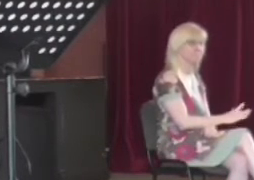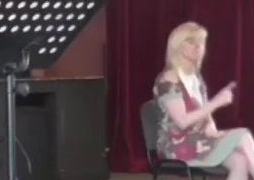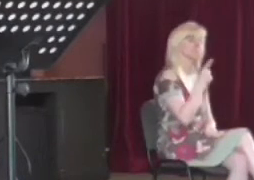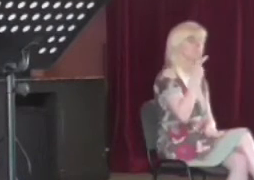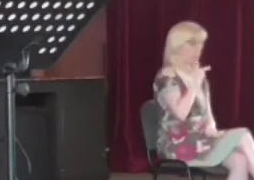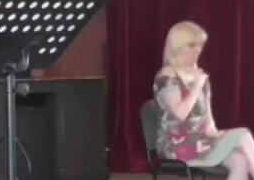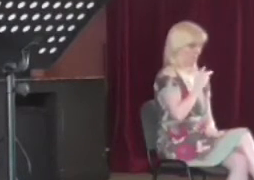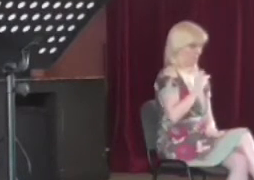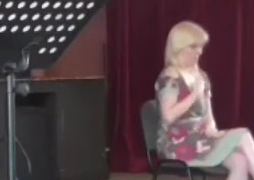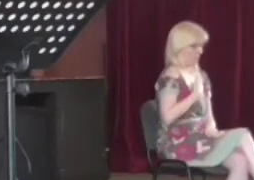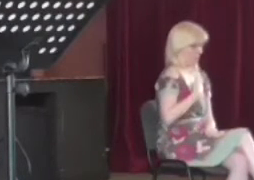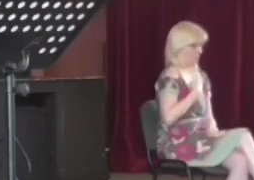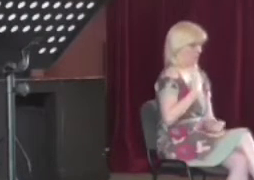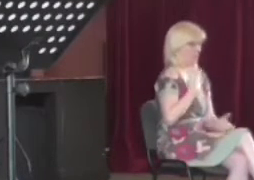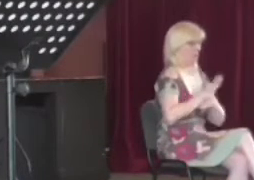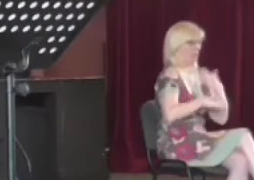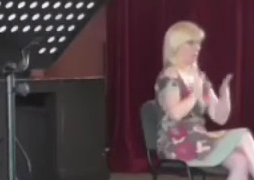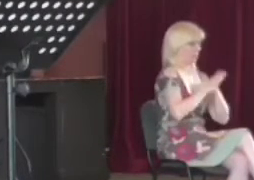example, you know,